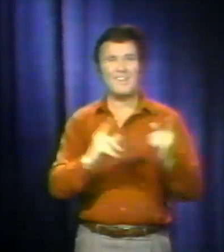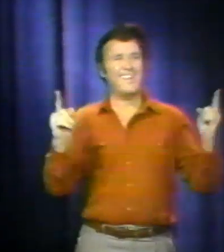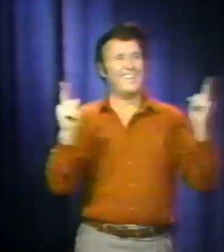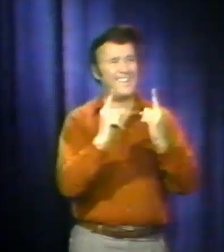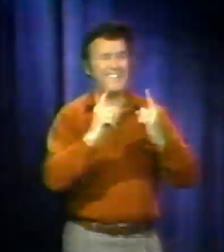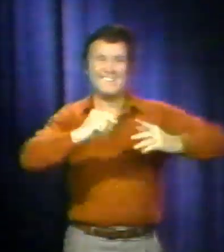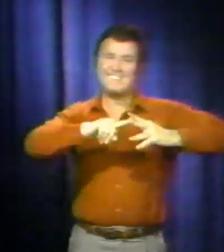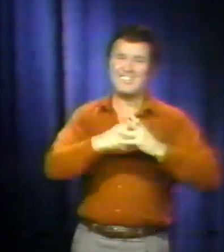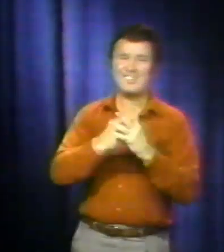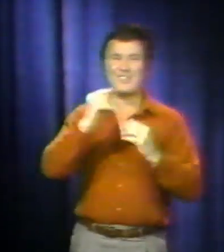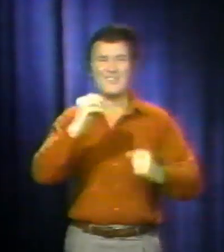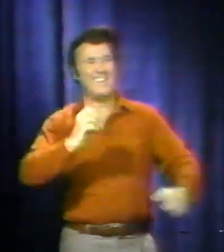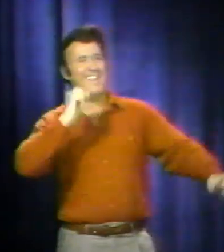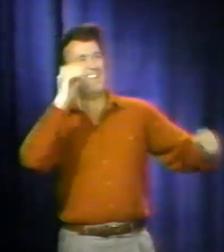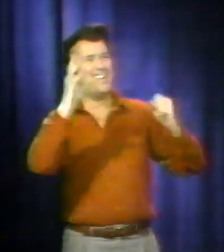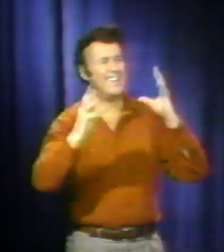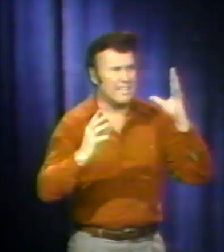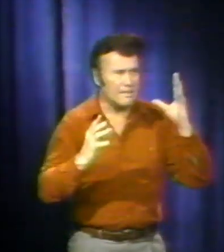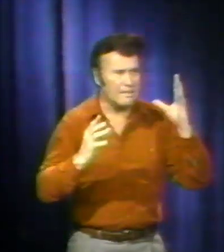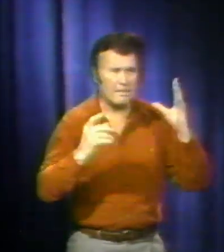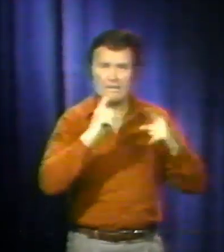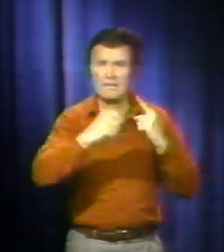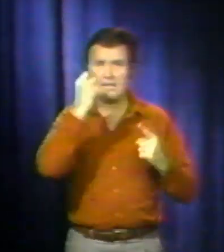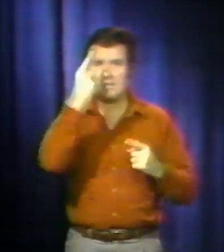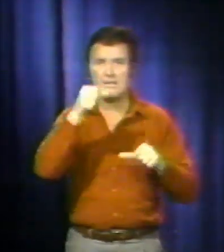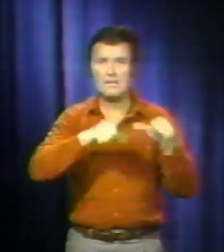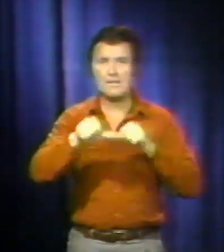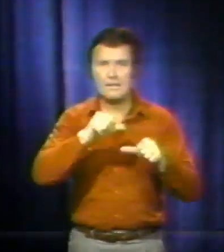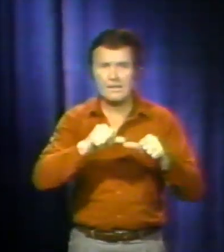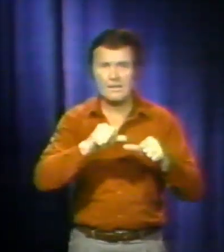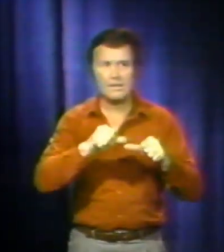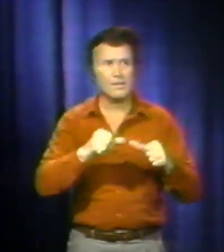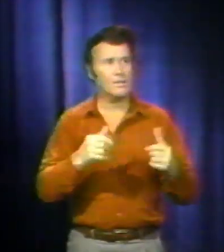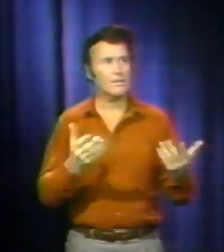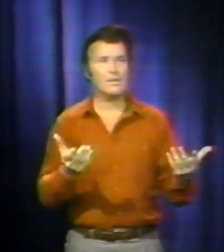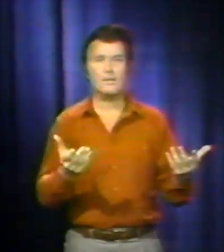school, met each other, and started to talk with each other, only to find out